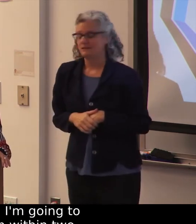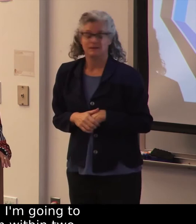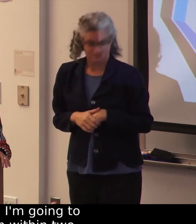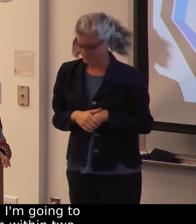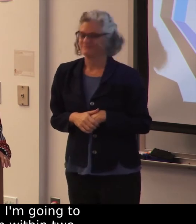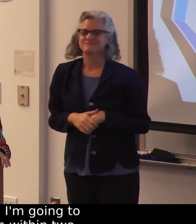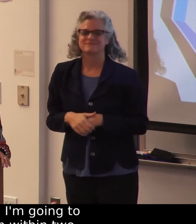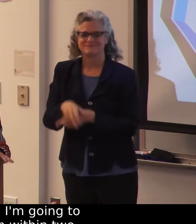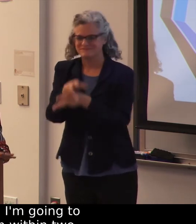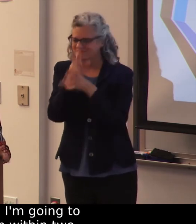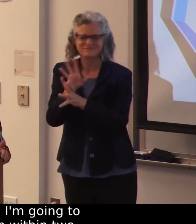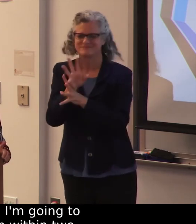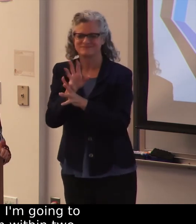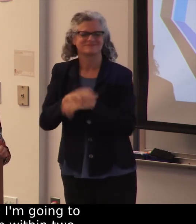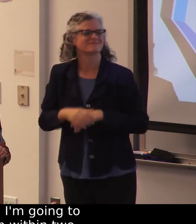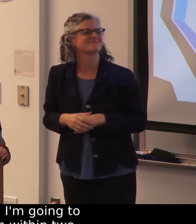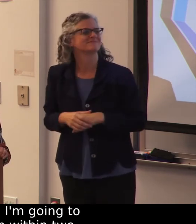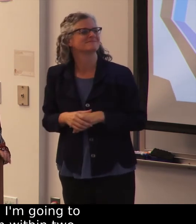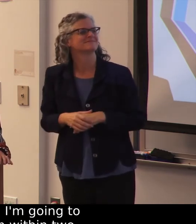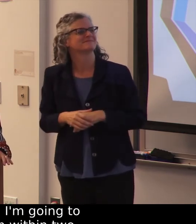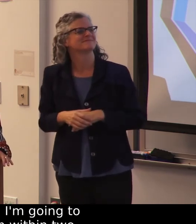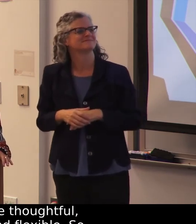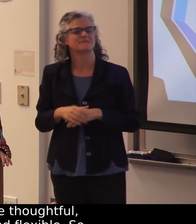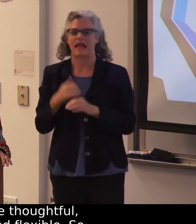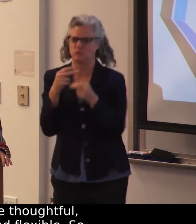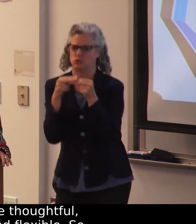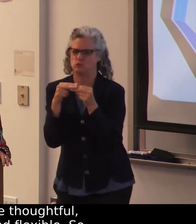profession, I'm going to argue, and I'm within two slides of